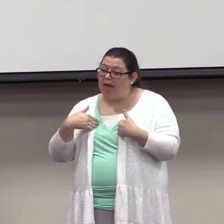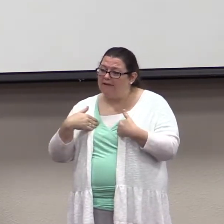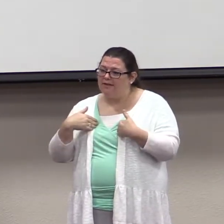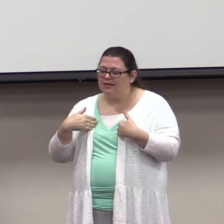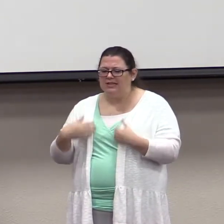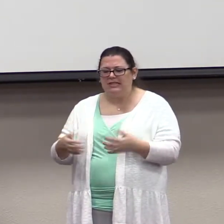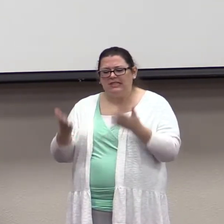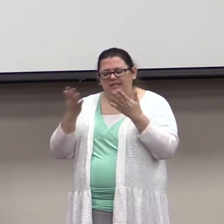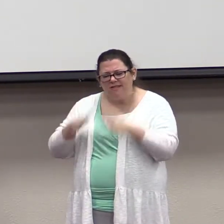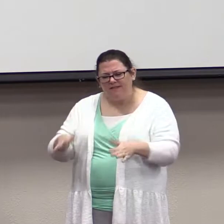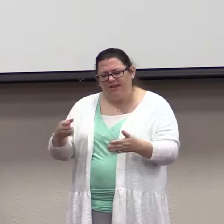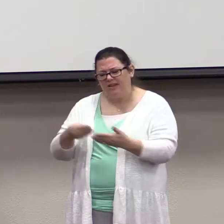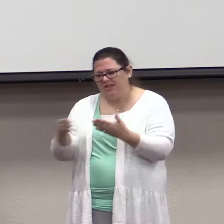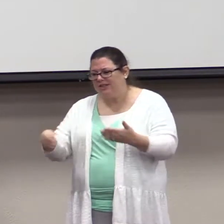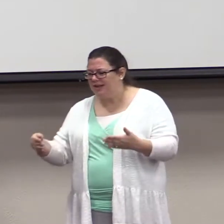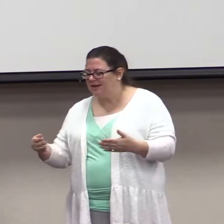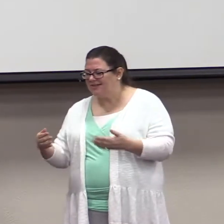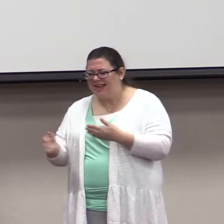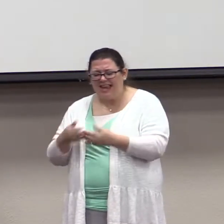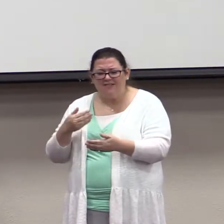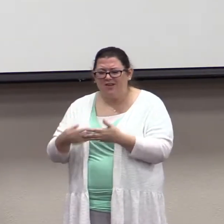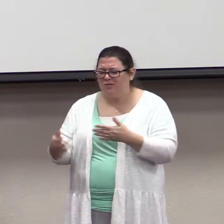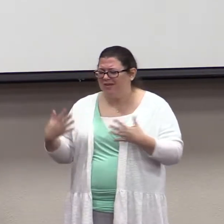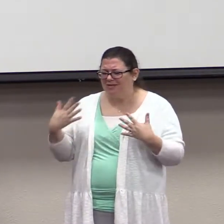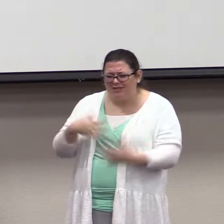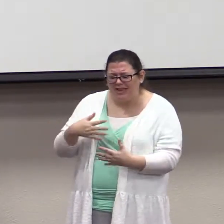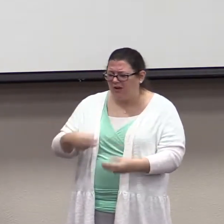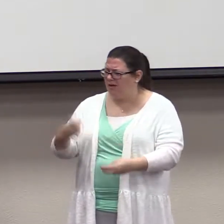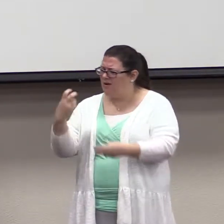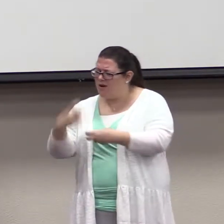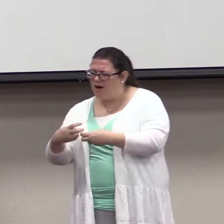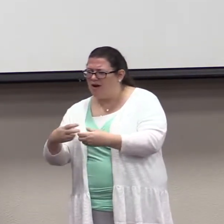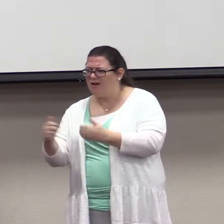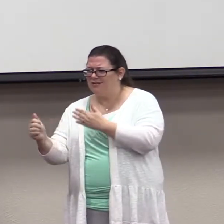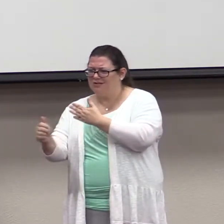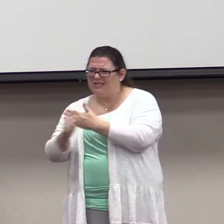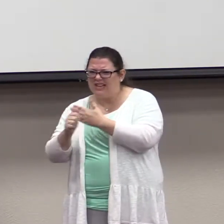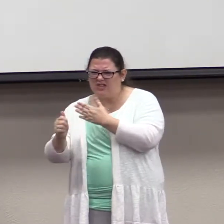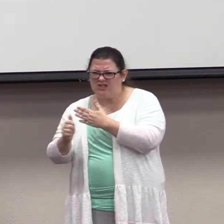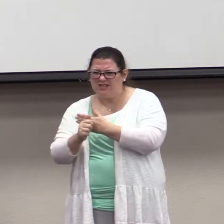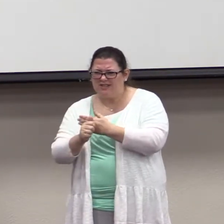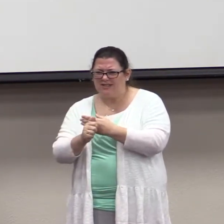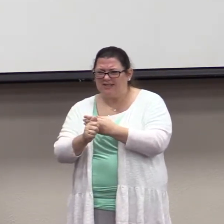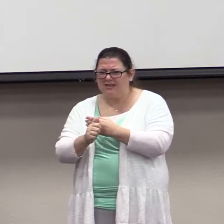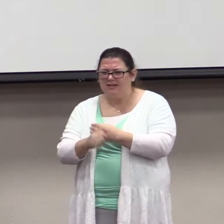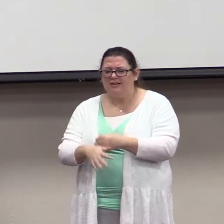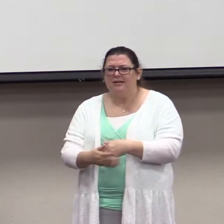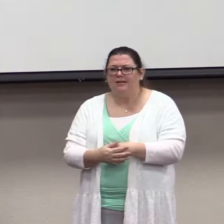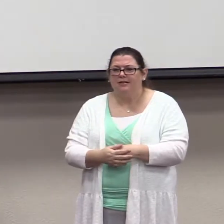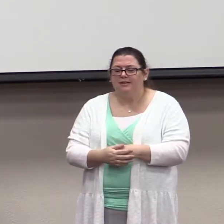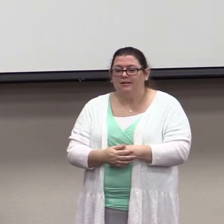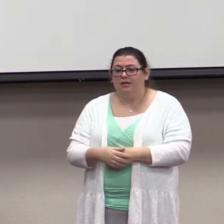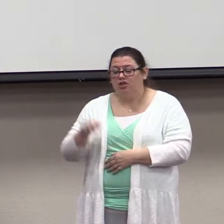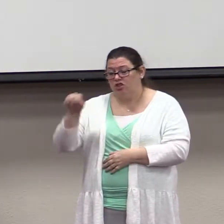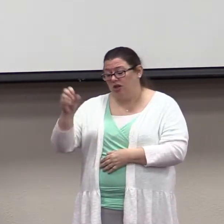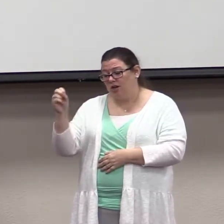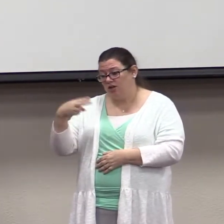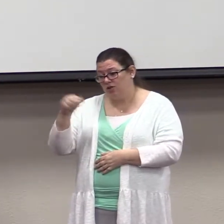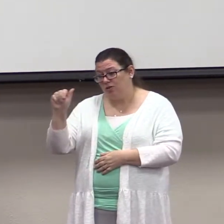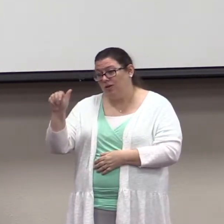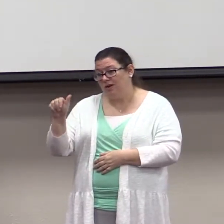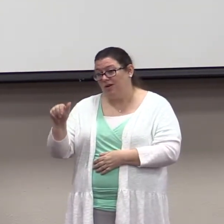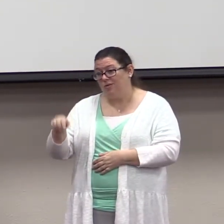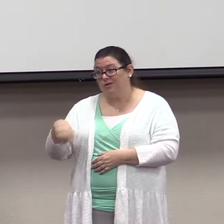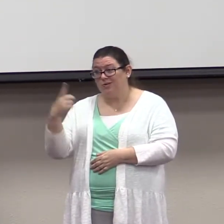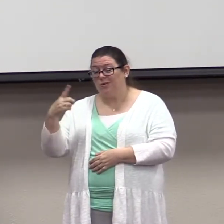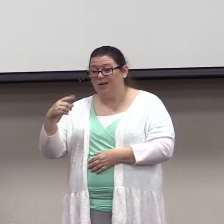scary, even when they're hard, or even when they're dangerous. Remember, Joshua was part of the original spies that went into